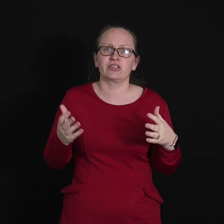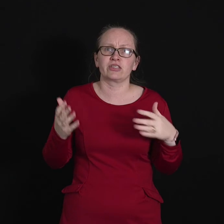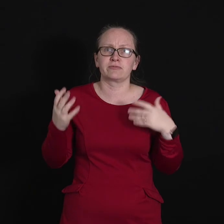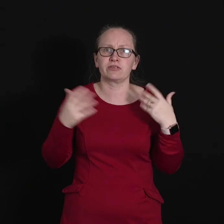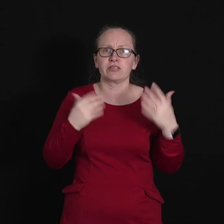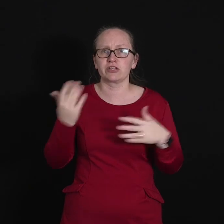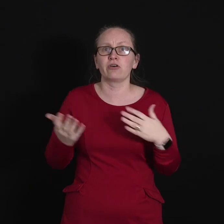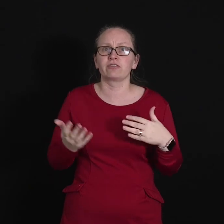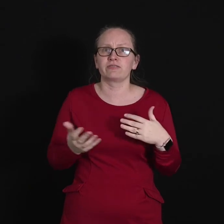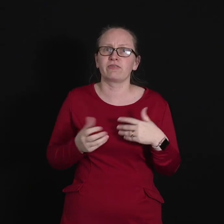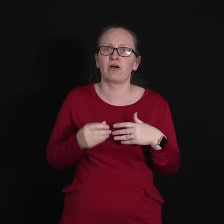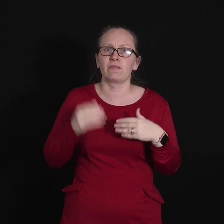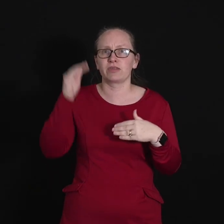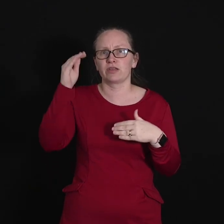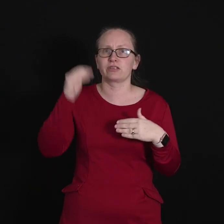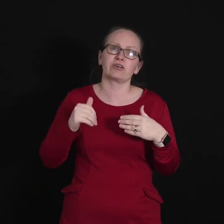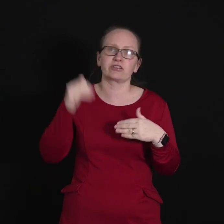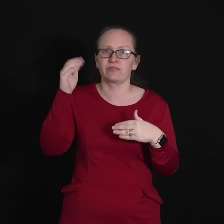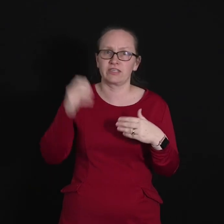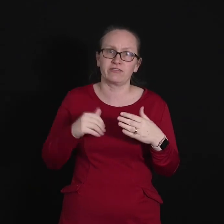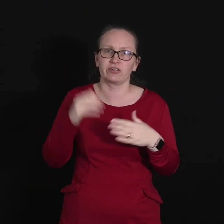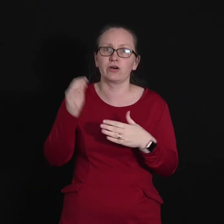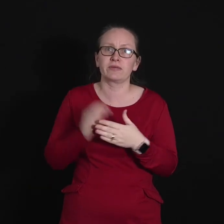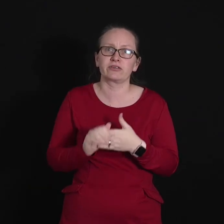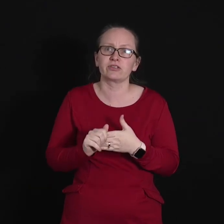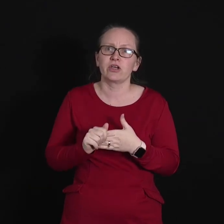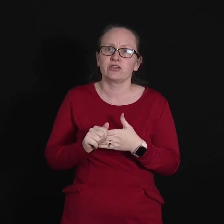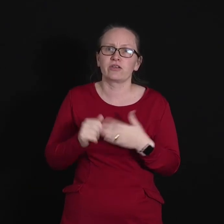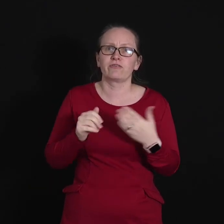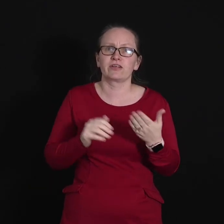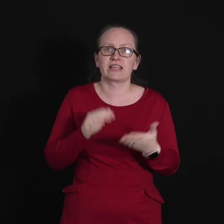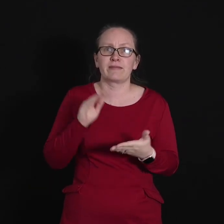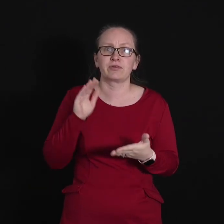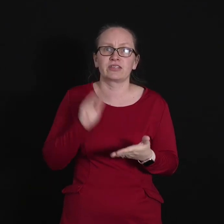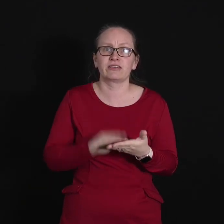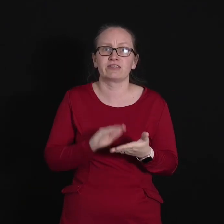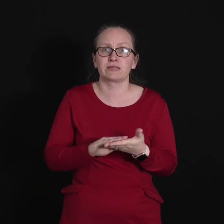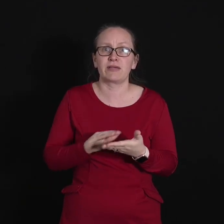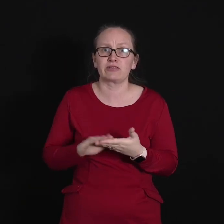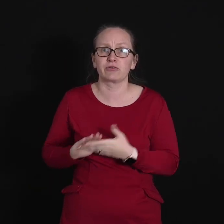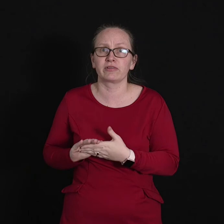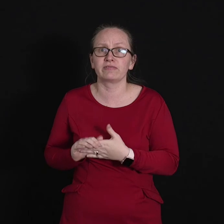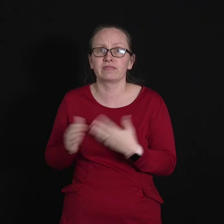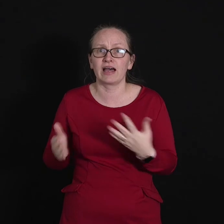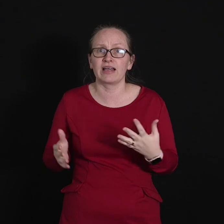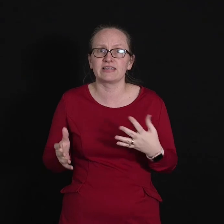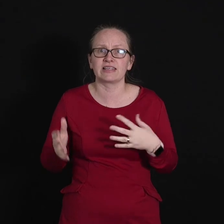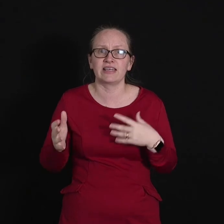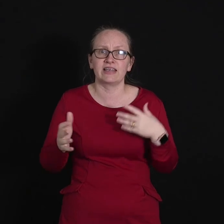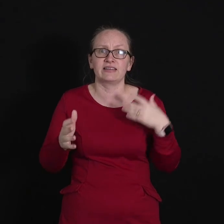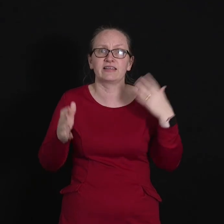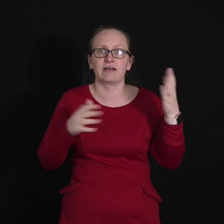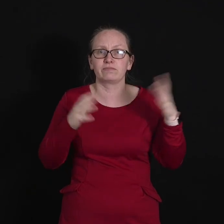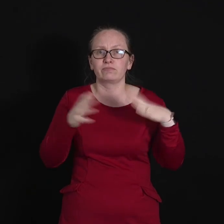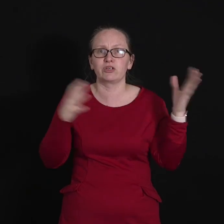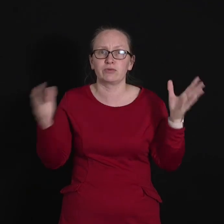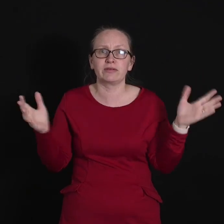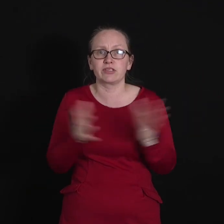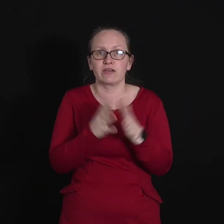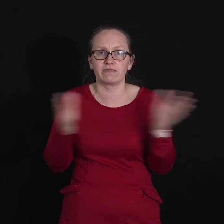observations which result from the structure of the different orbitals, so for example the different spectral lines in which we observe